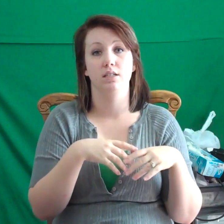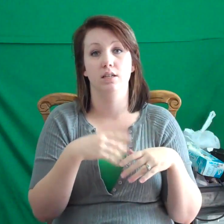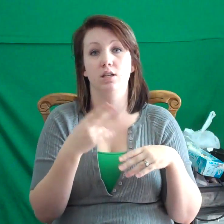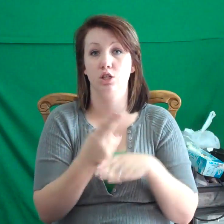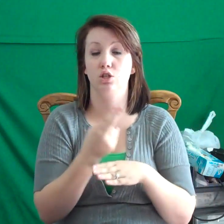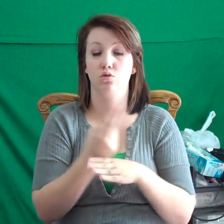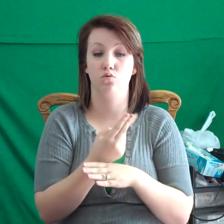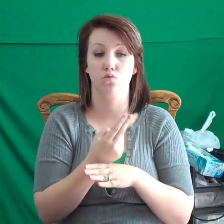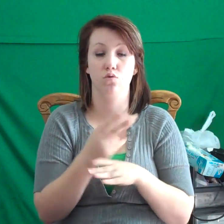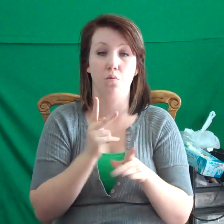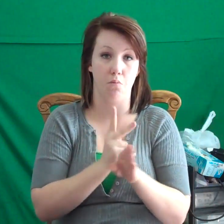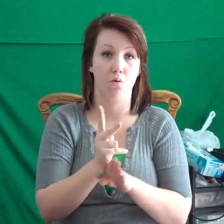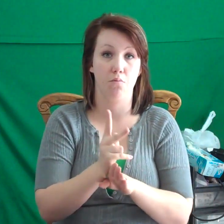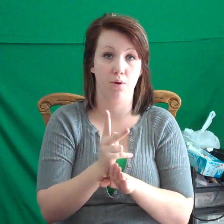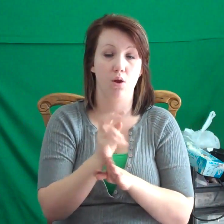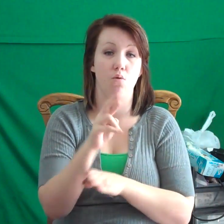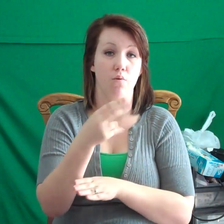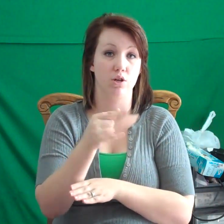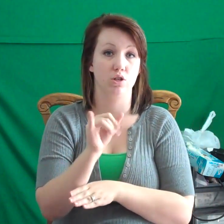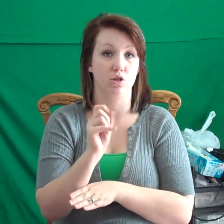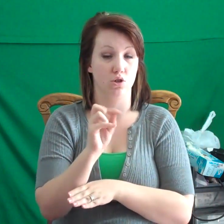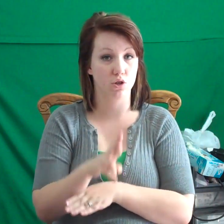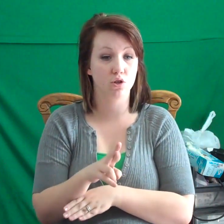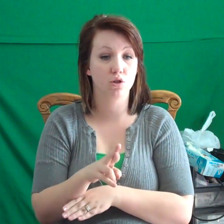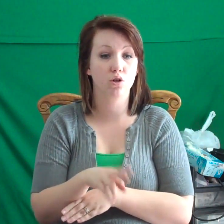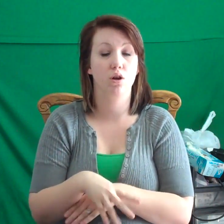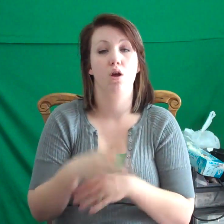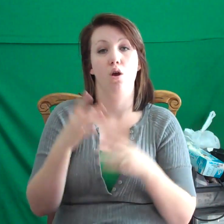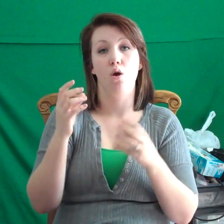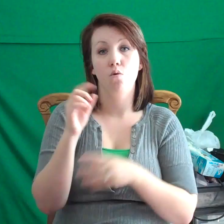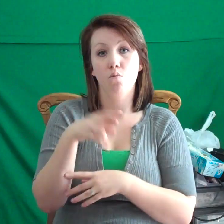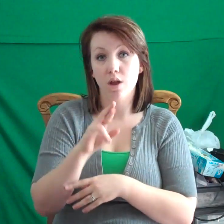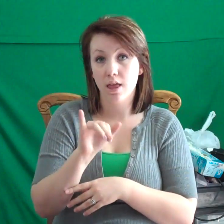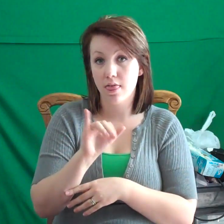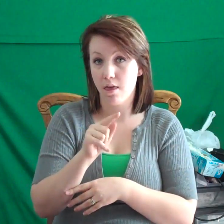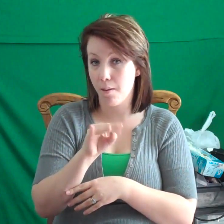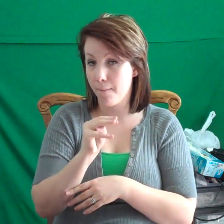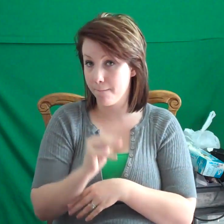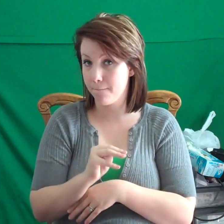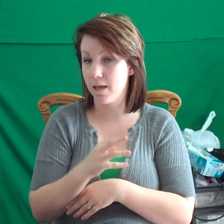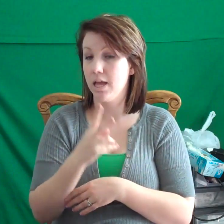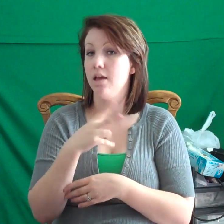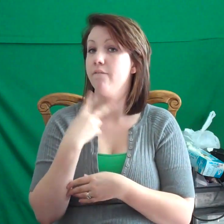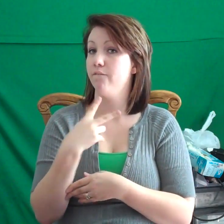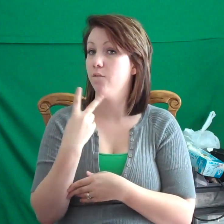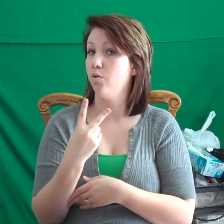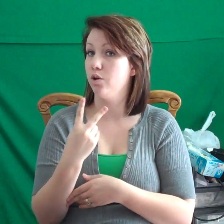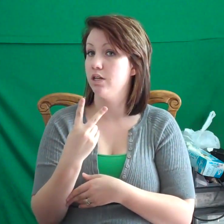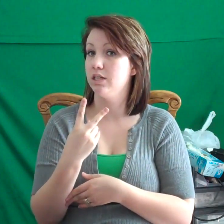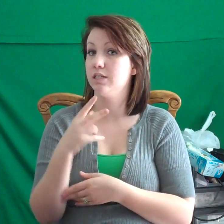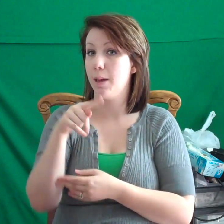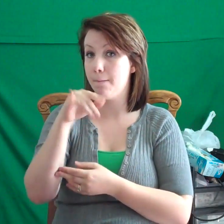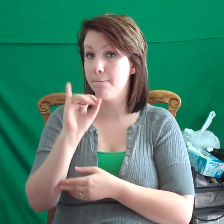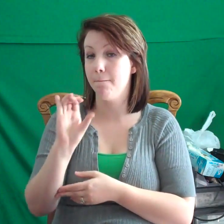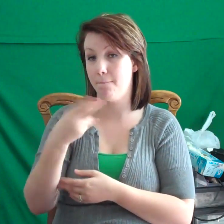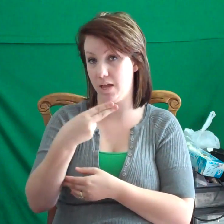register, pausing, rhythm, intonation, pitch, and other suprasegmental features.